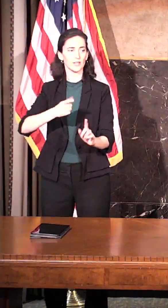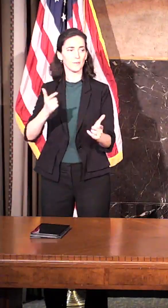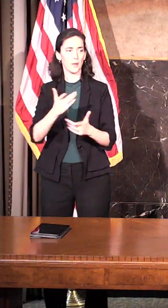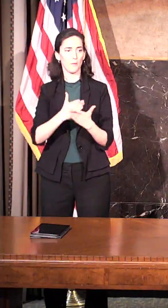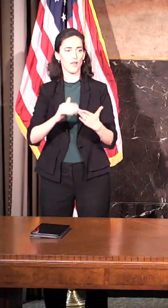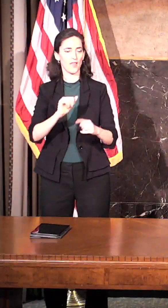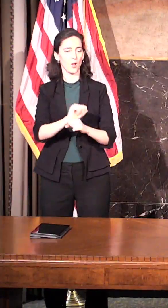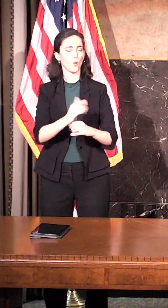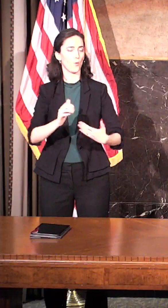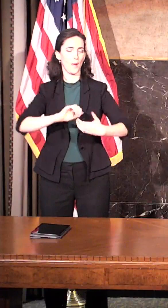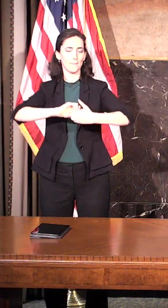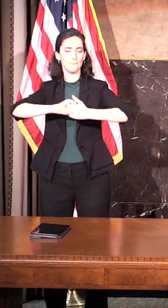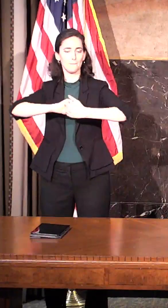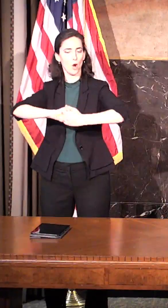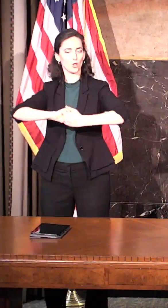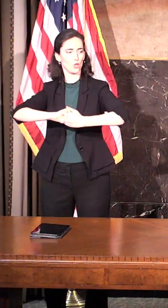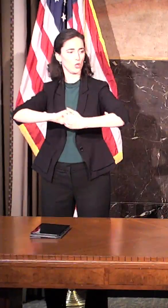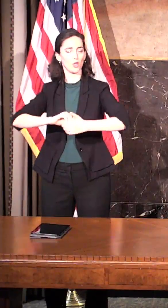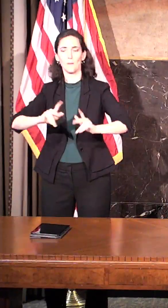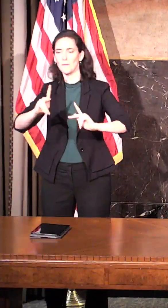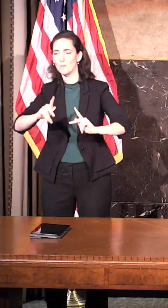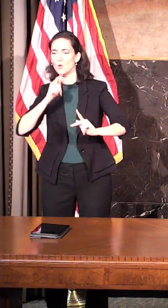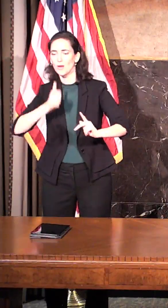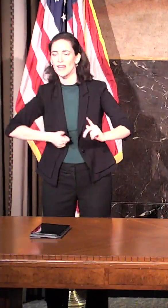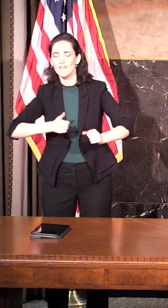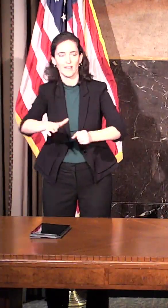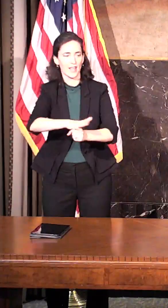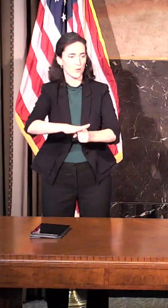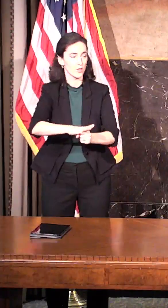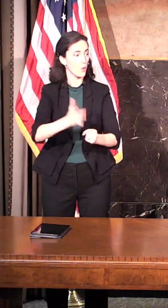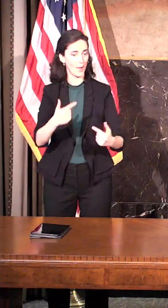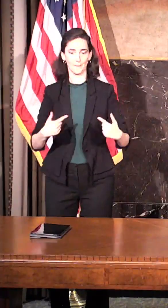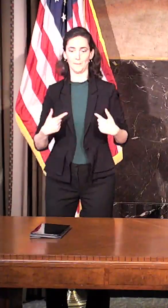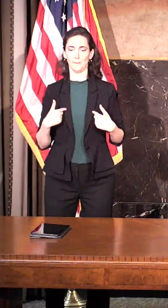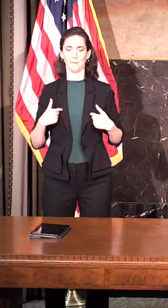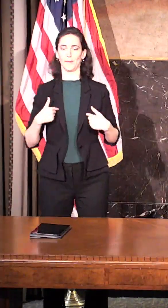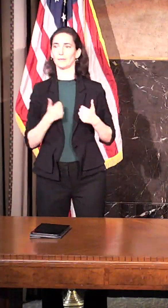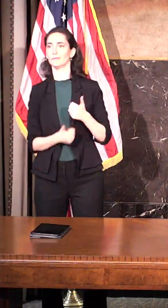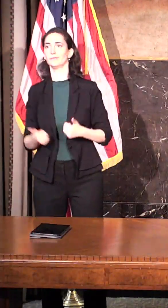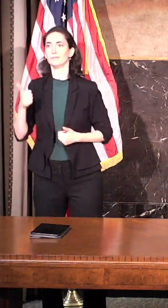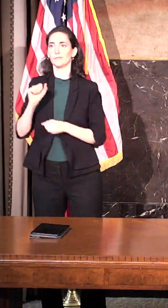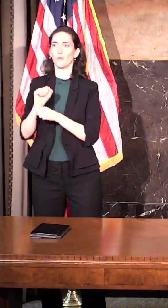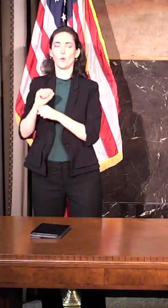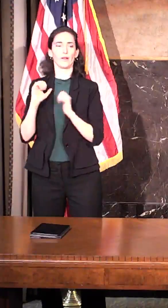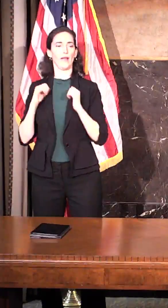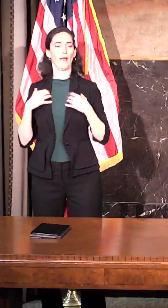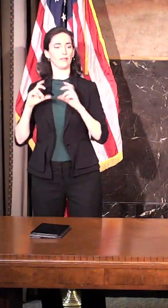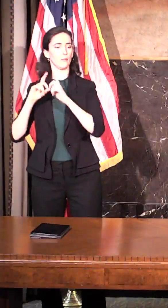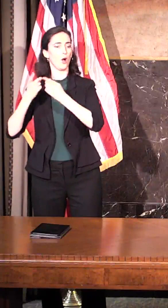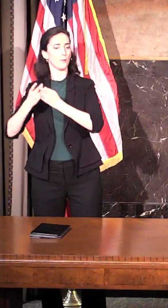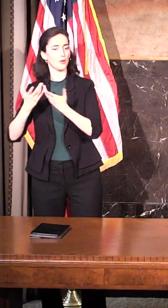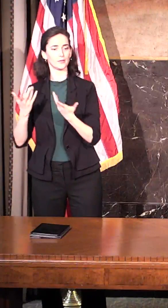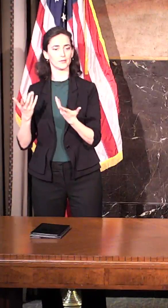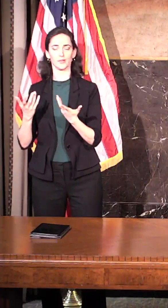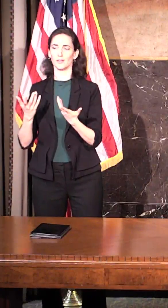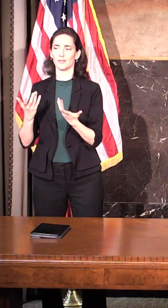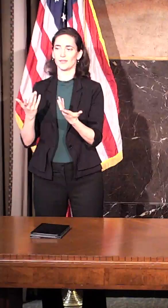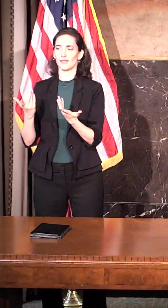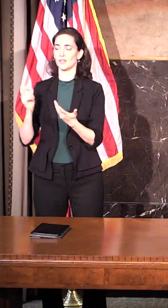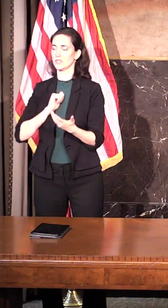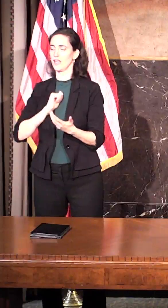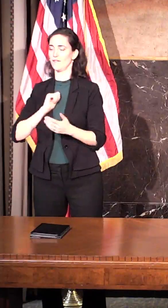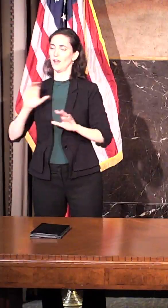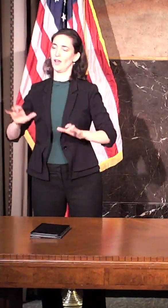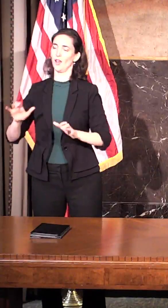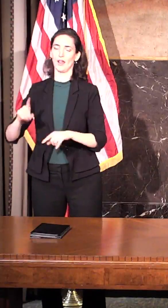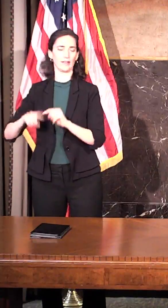working in partnership with folks on the ground. Because I know, me as the state health officer or even the health department, this is not something that we can do on